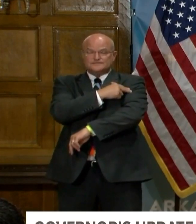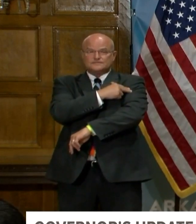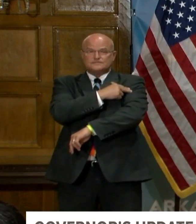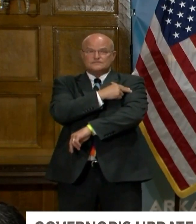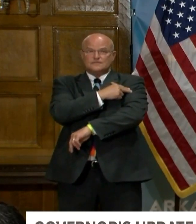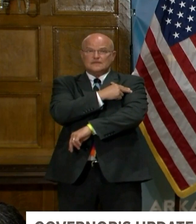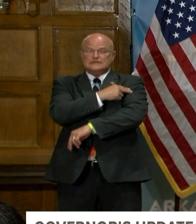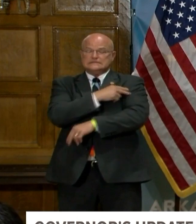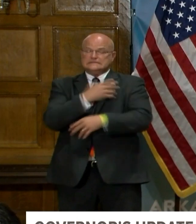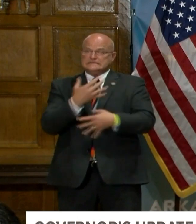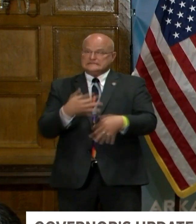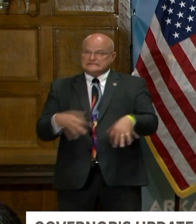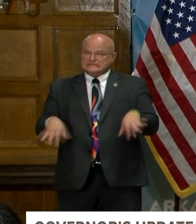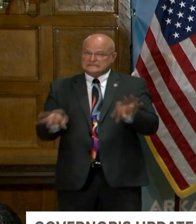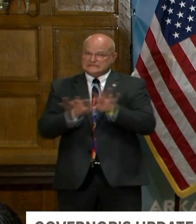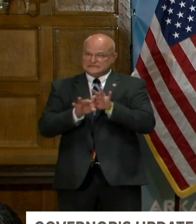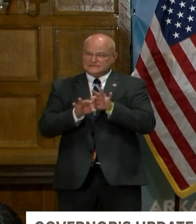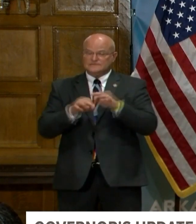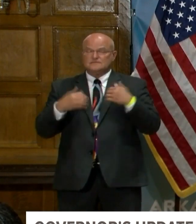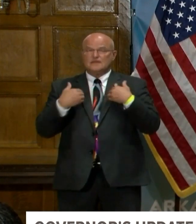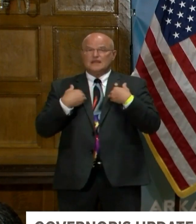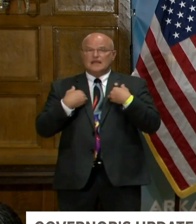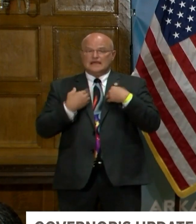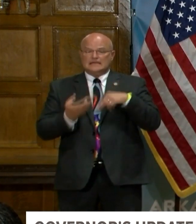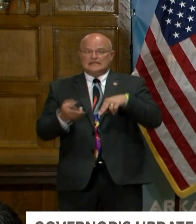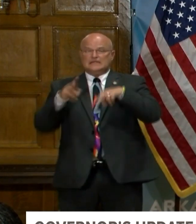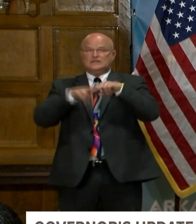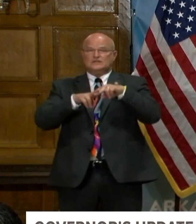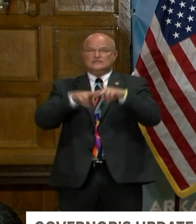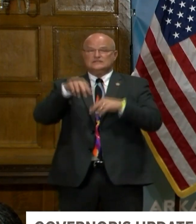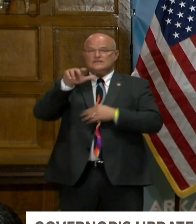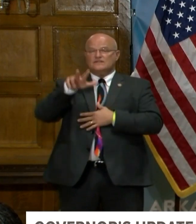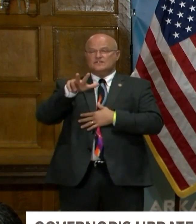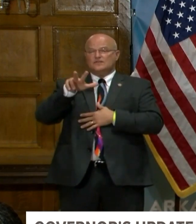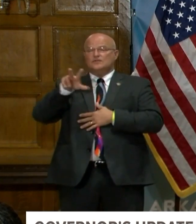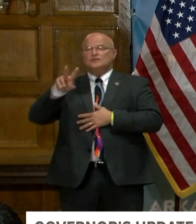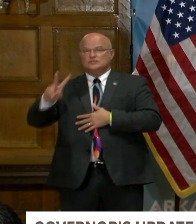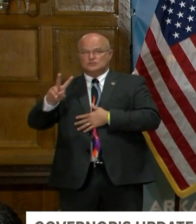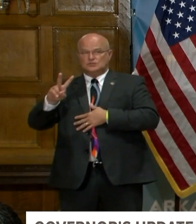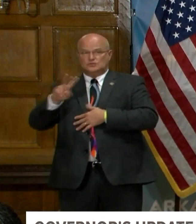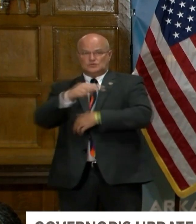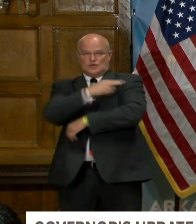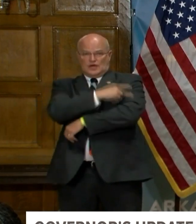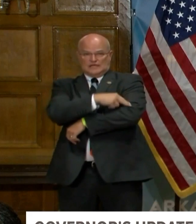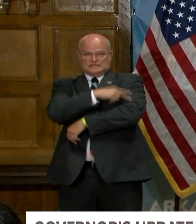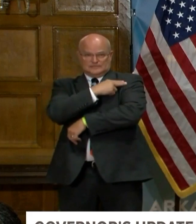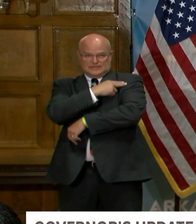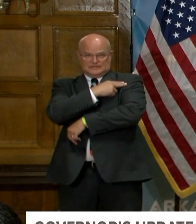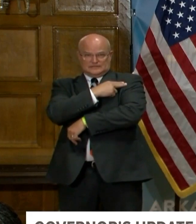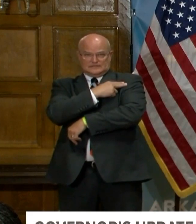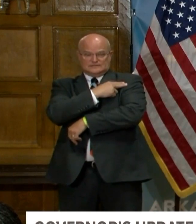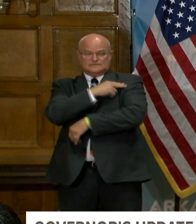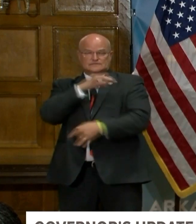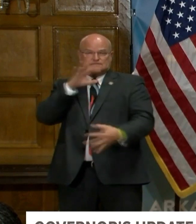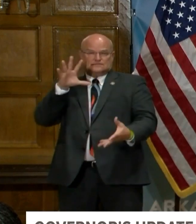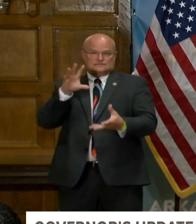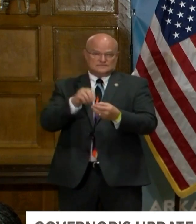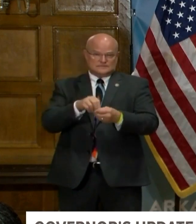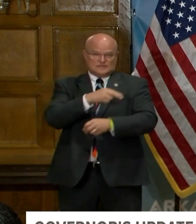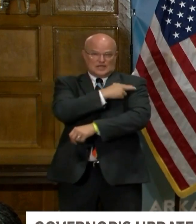hospitalizations is significant. We have an increase of 32 in hospitalizations. That brings our